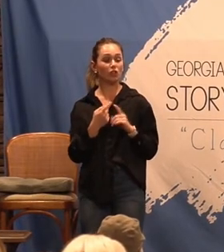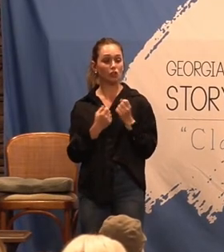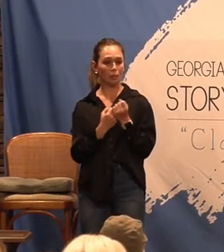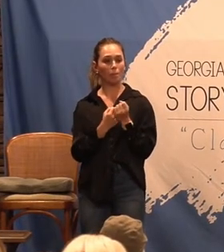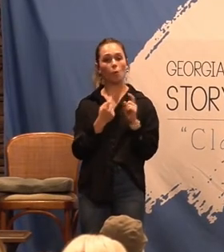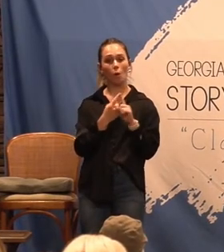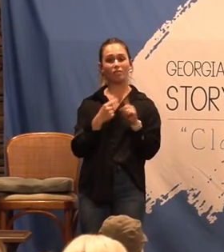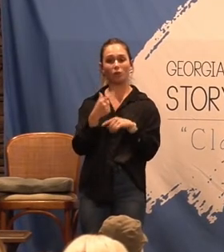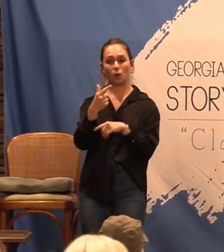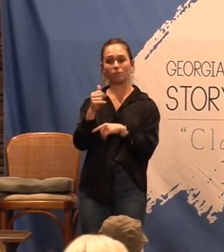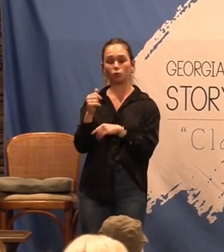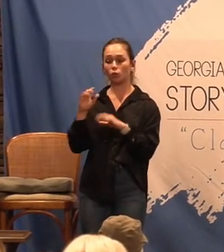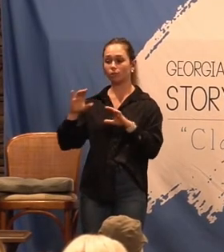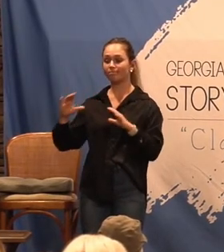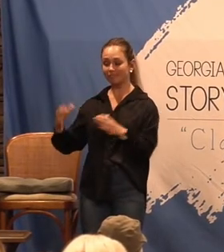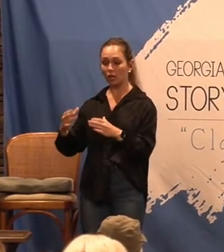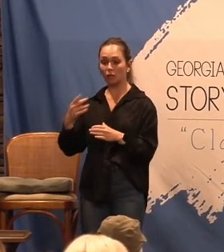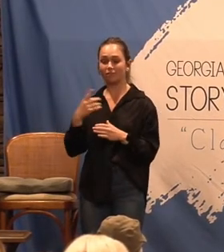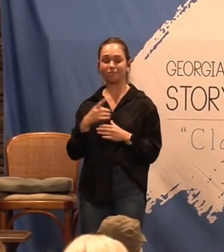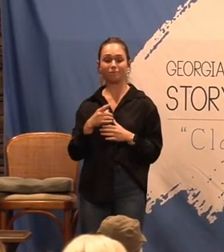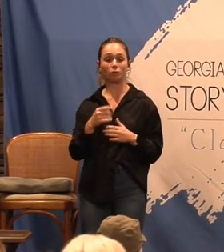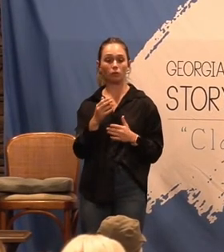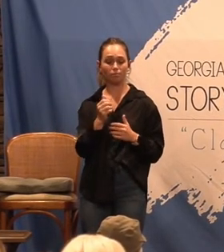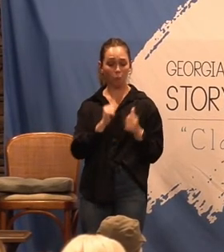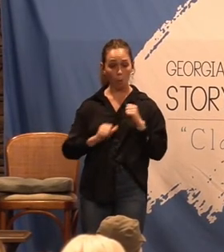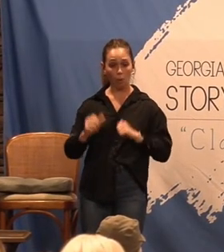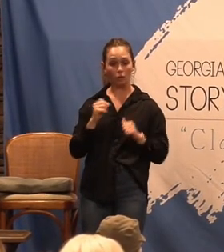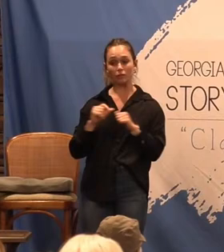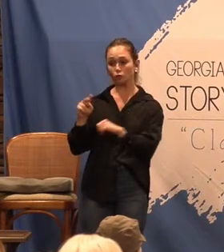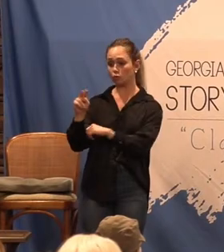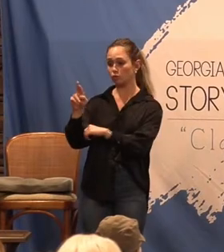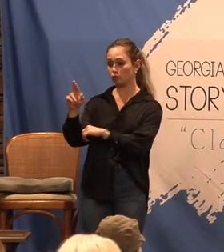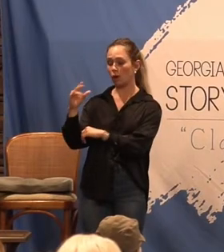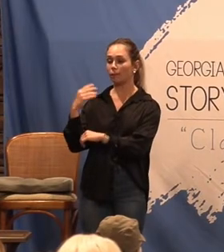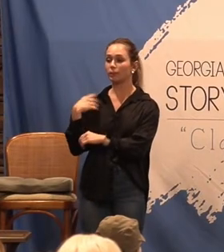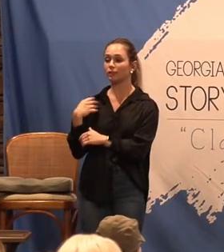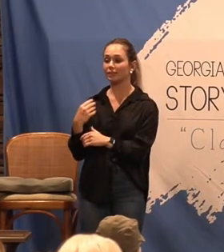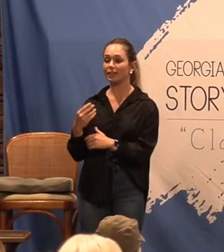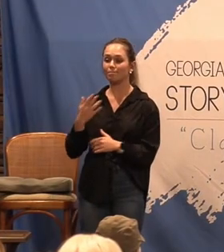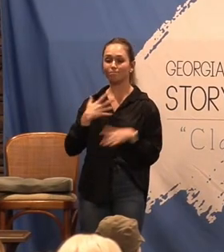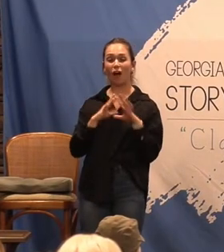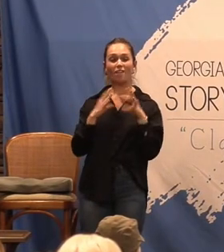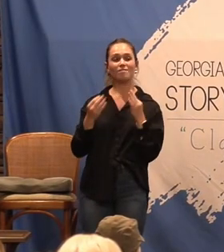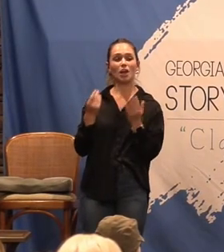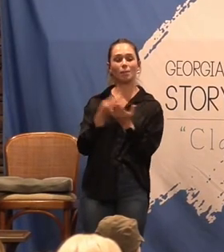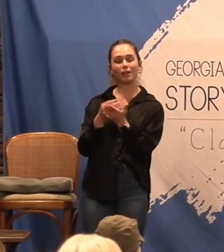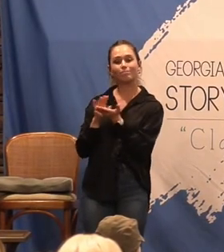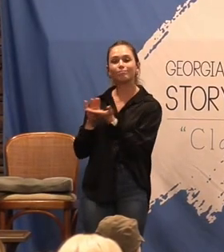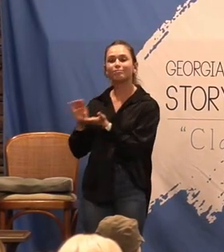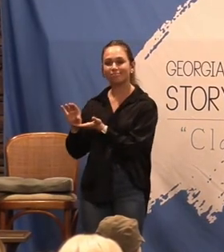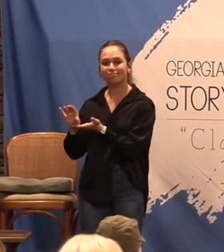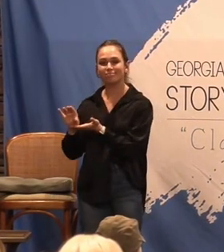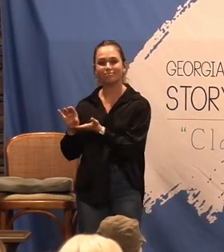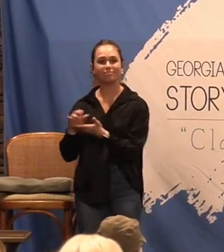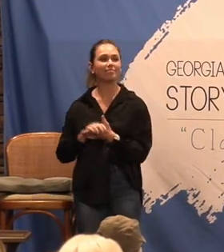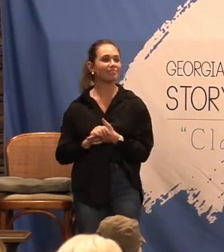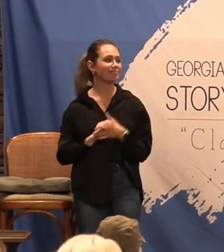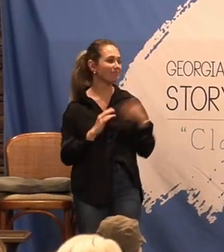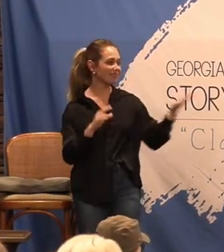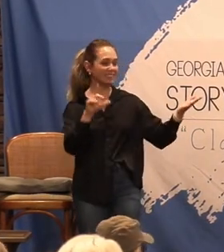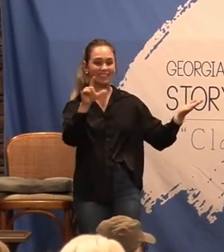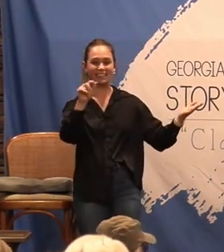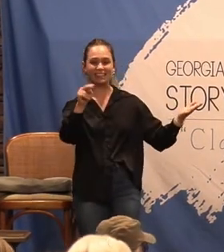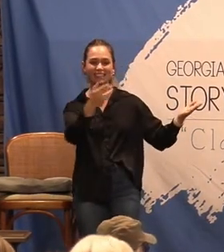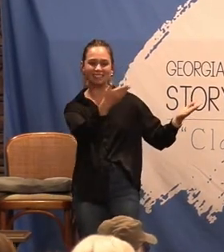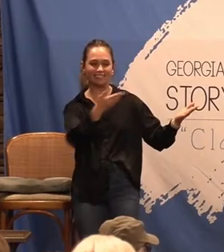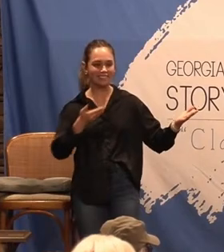support from the Georgia Council for the Arts, Nora Roberts Foundation, and a kind donation from my family. Ladies and gentlemen, Len